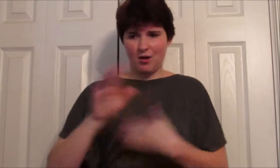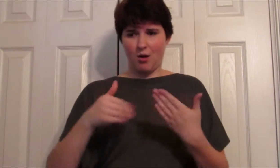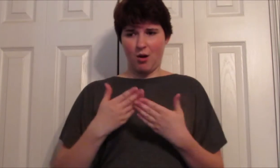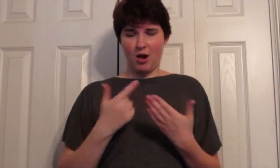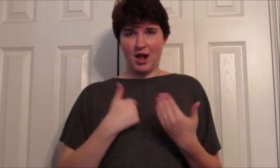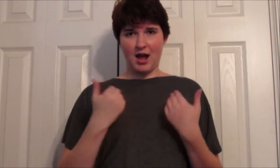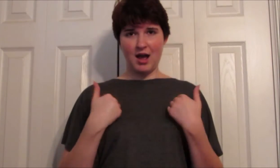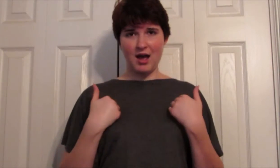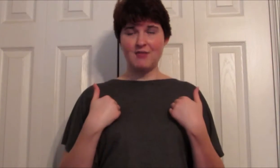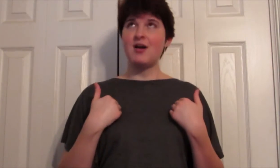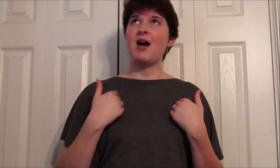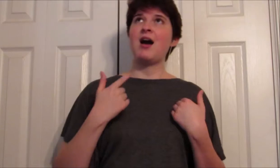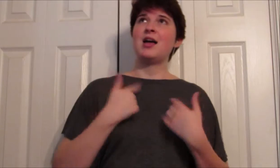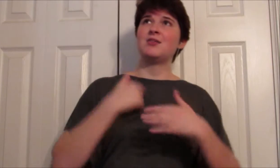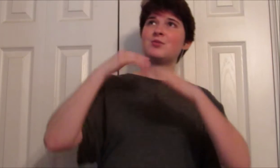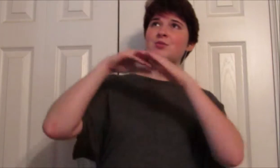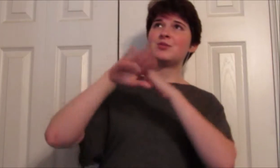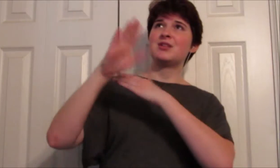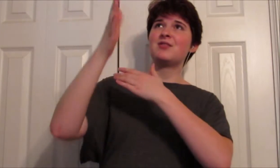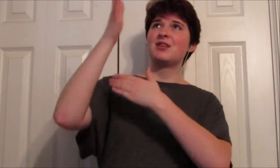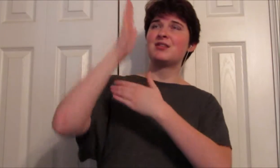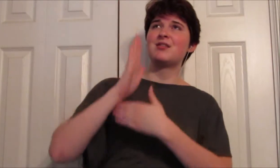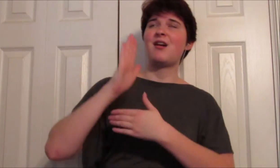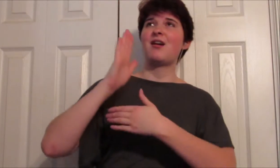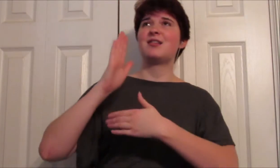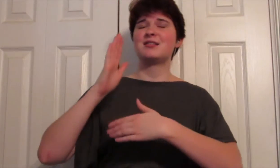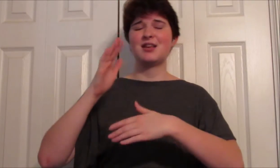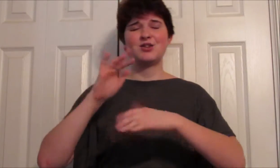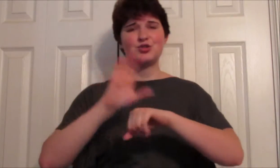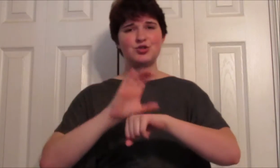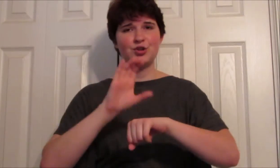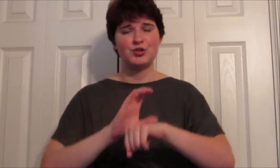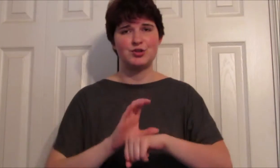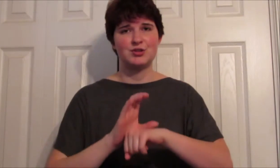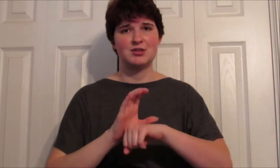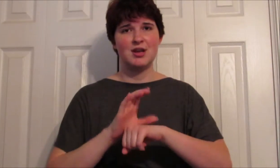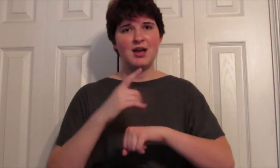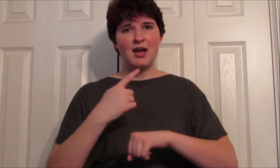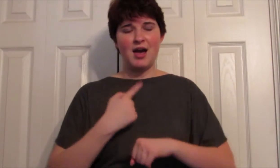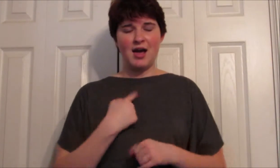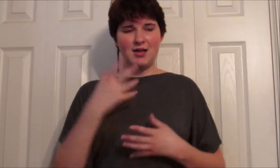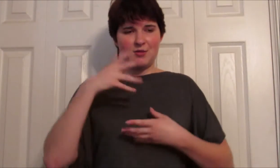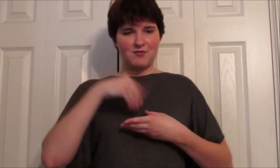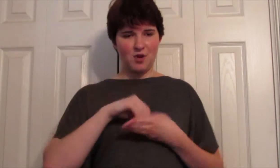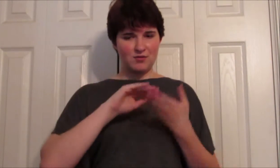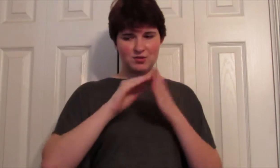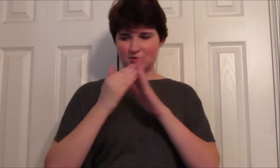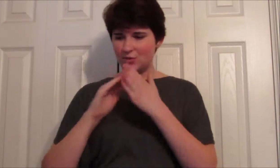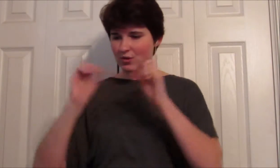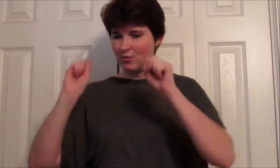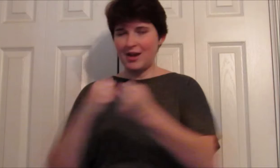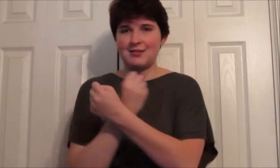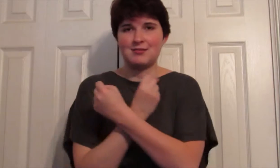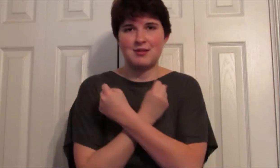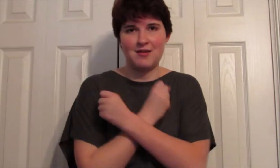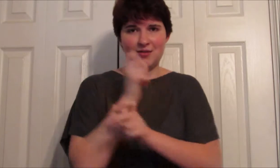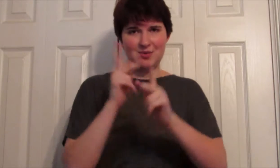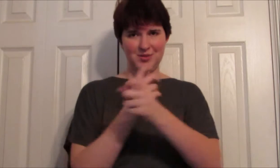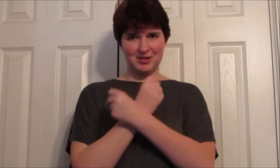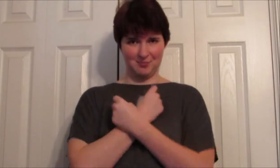I have been received into God's wonderful gift, the biblical community, the church. I belong to a community where I can love and be loved. And that's